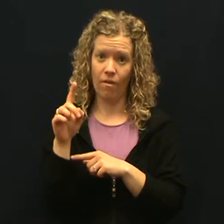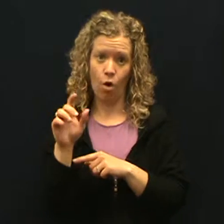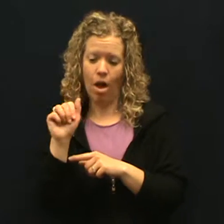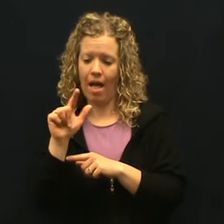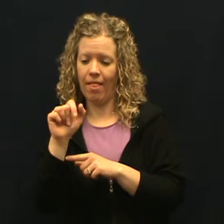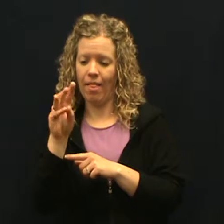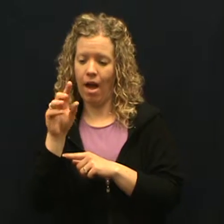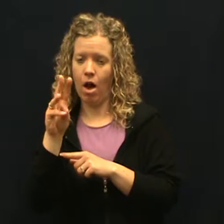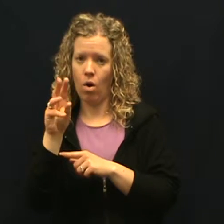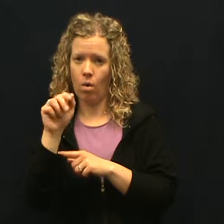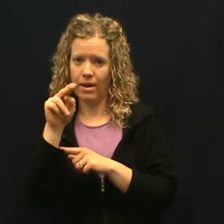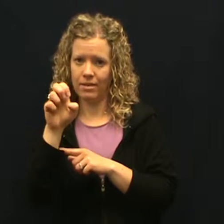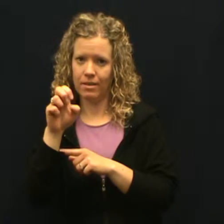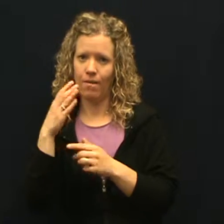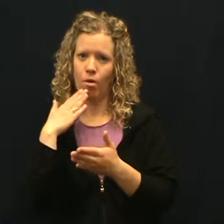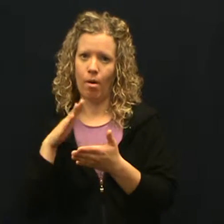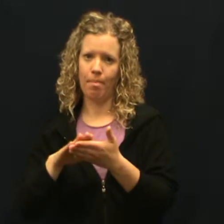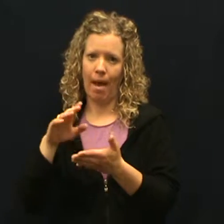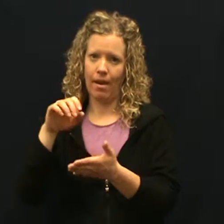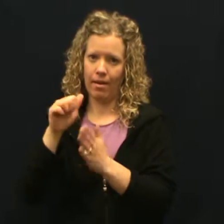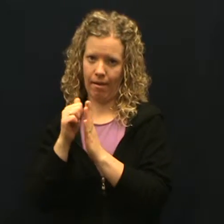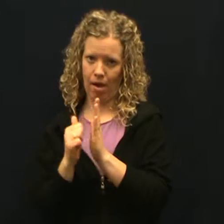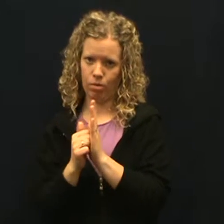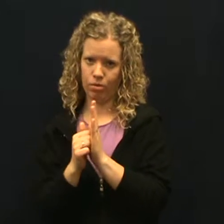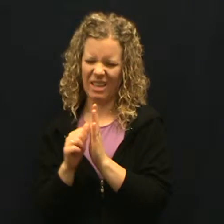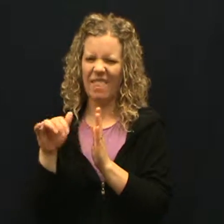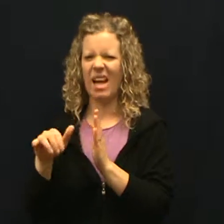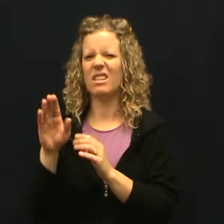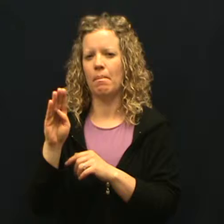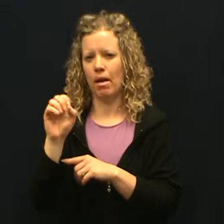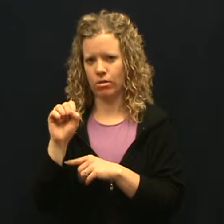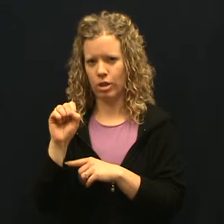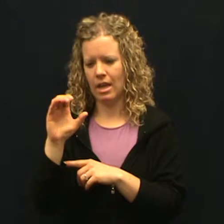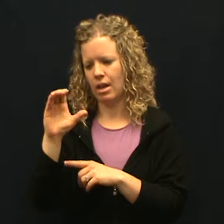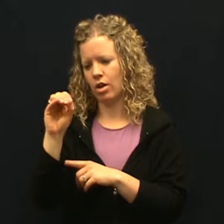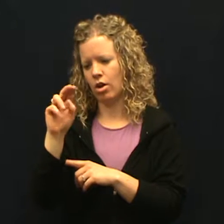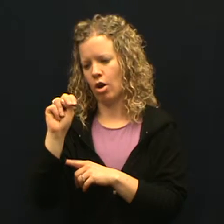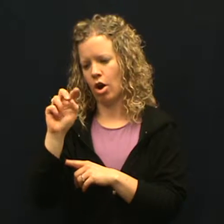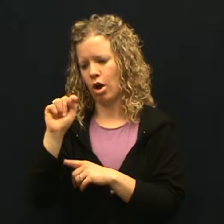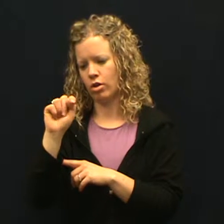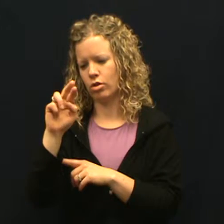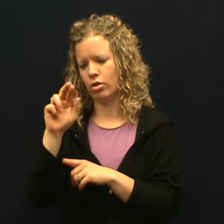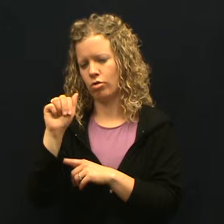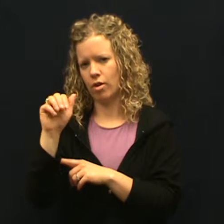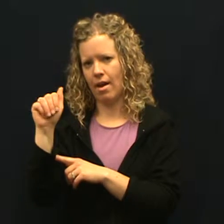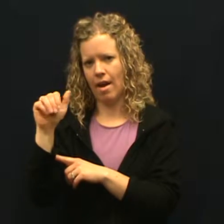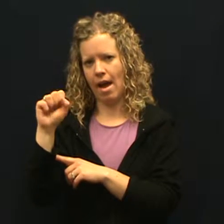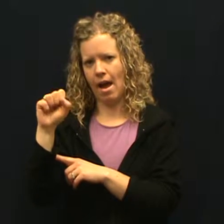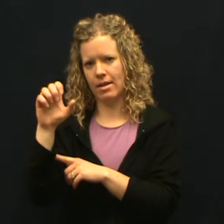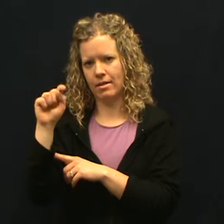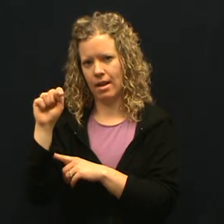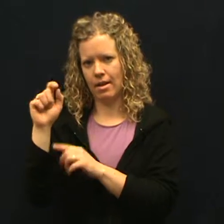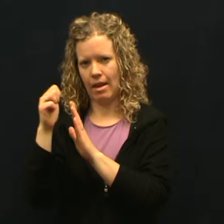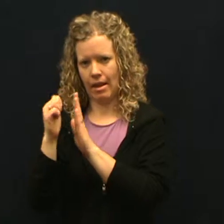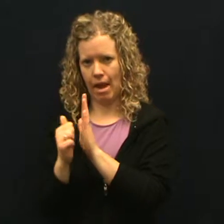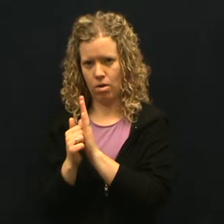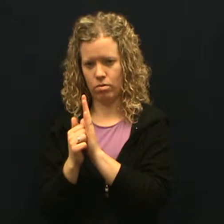which is a balance sheet contra asset account. And so that bad debt expense debit is